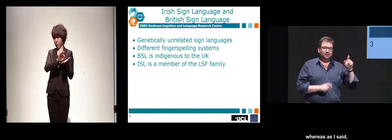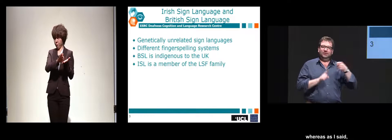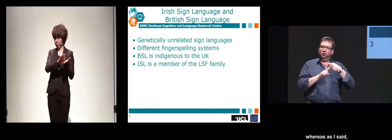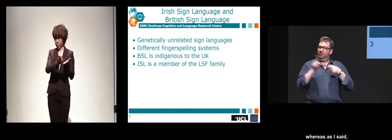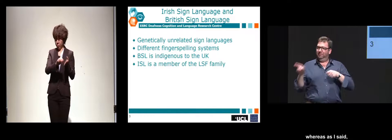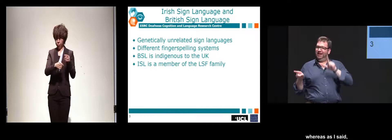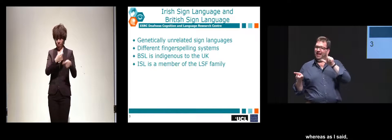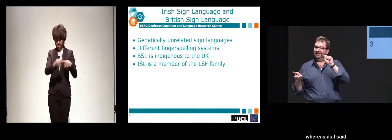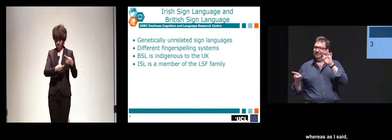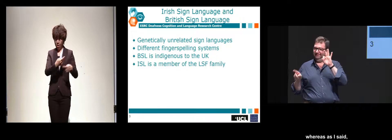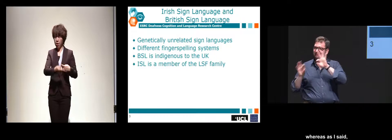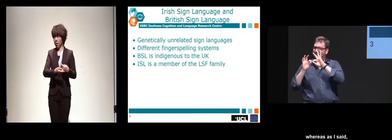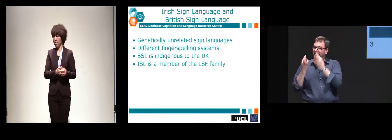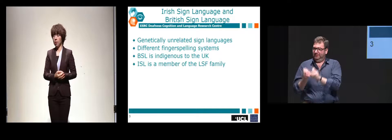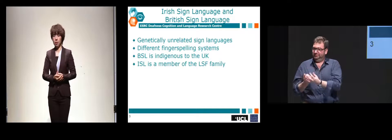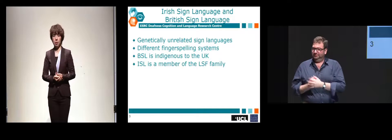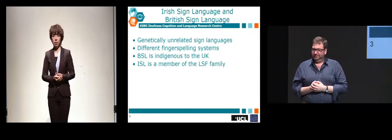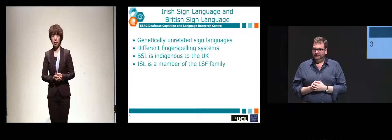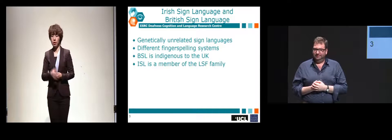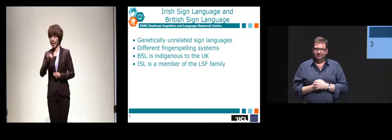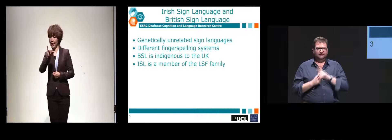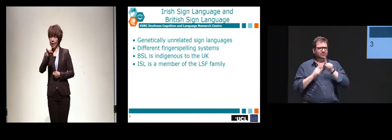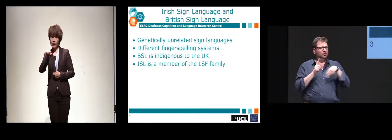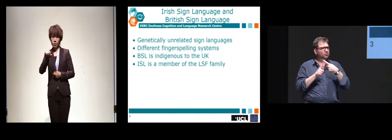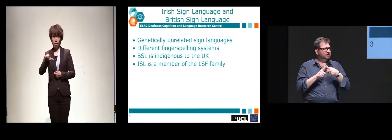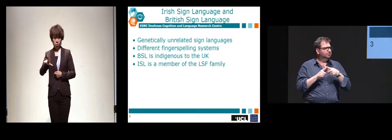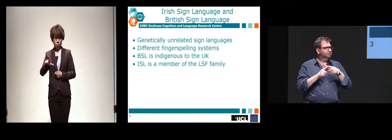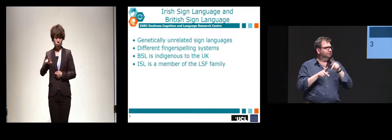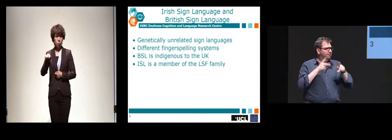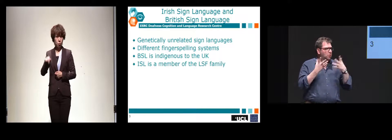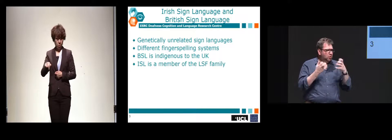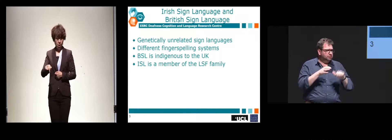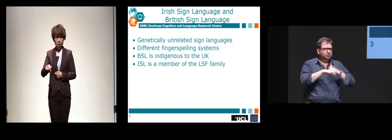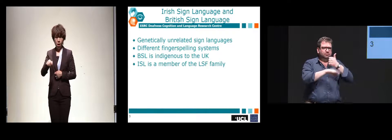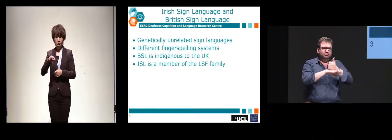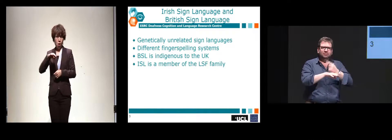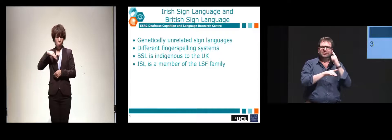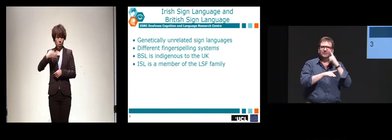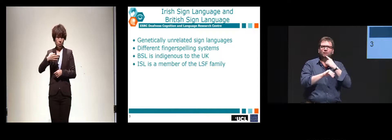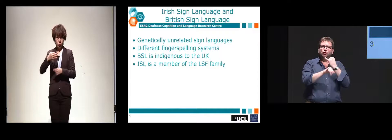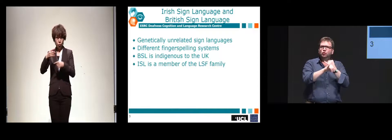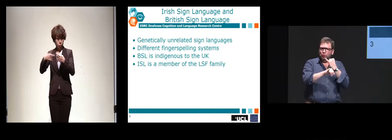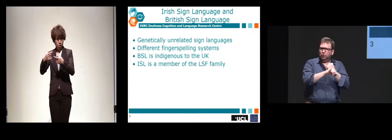Whereas, as I said, ISL is a member of the LSF family.